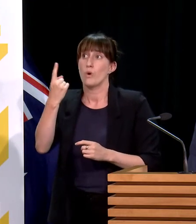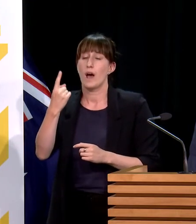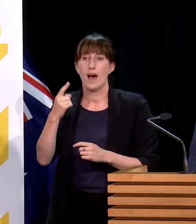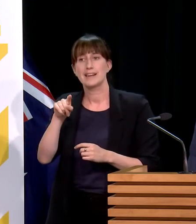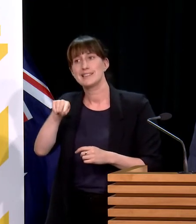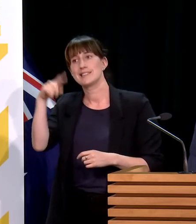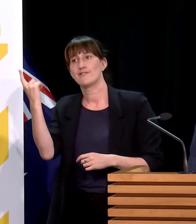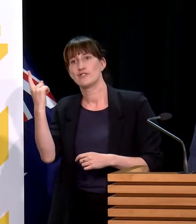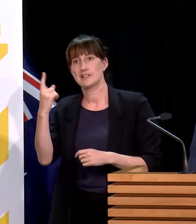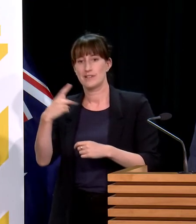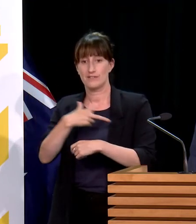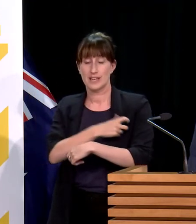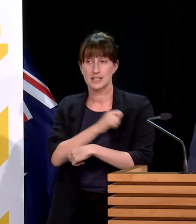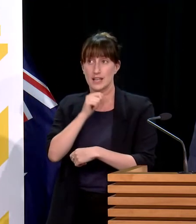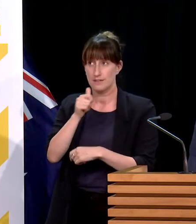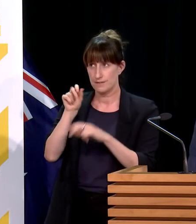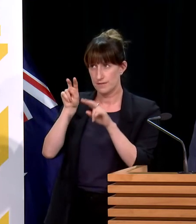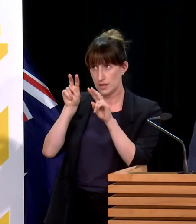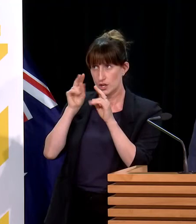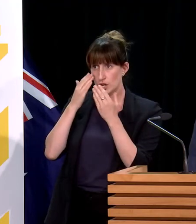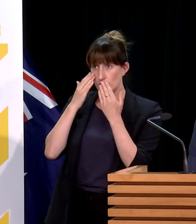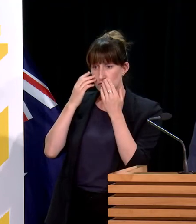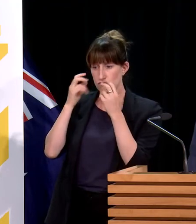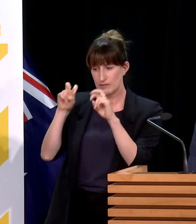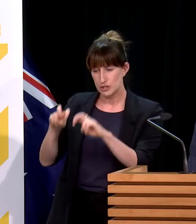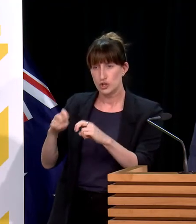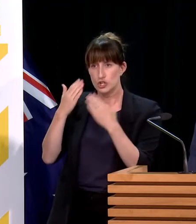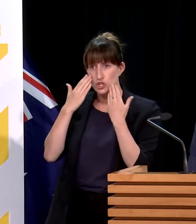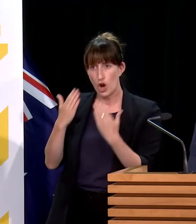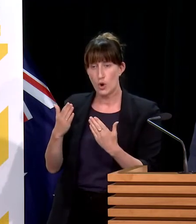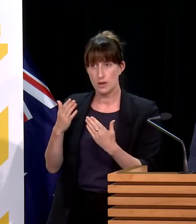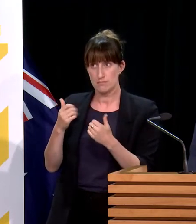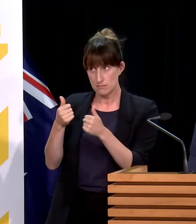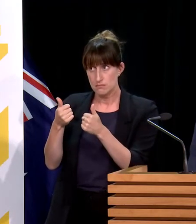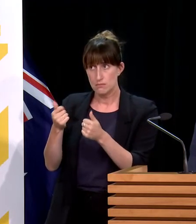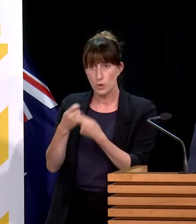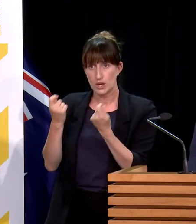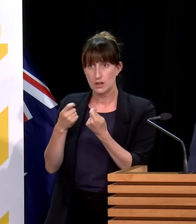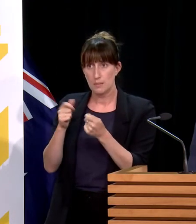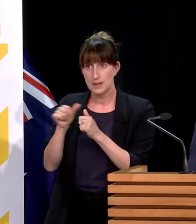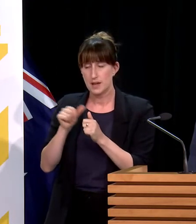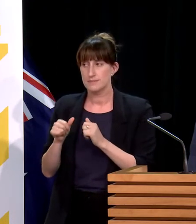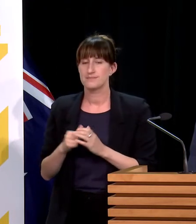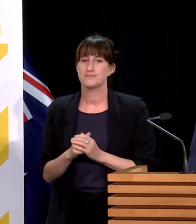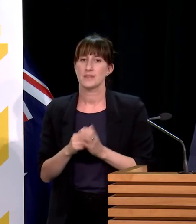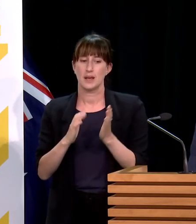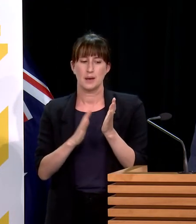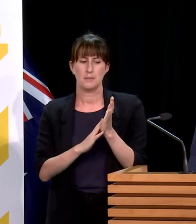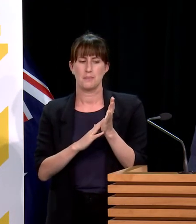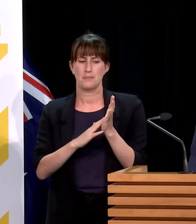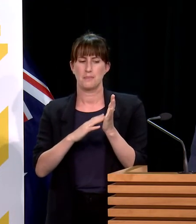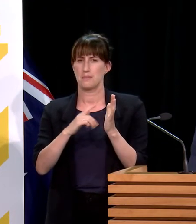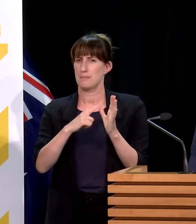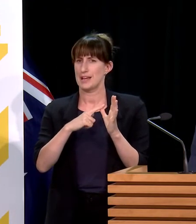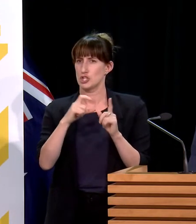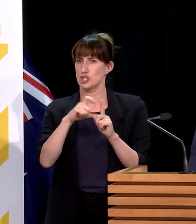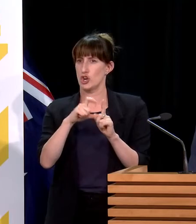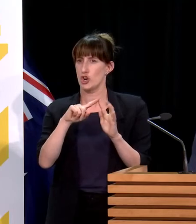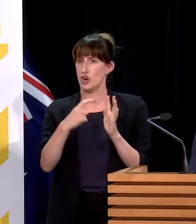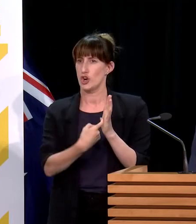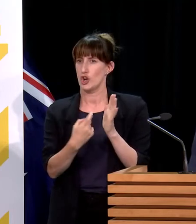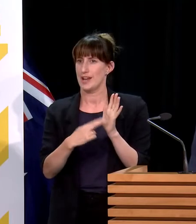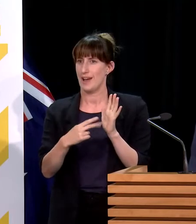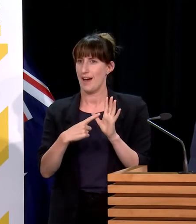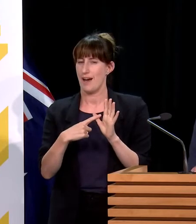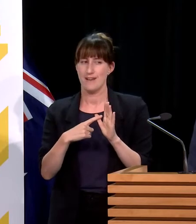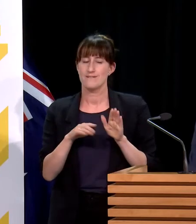better than what we've already signed up for? We've signed up for a broad portfolio of vaccines. If you look at Moderna, it's a very similar vaccine to I think it's the